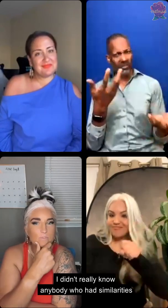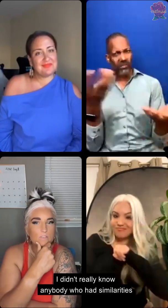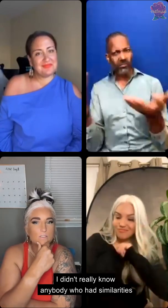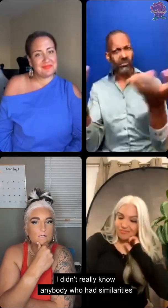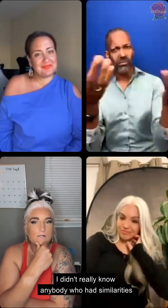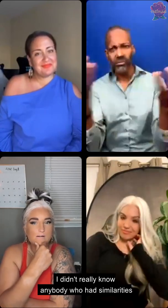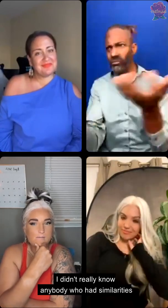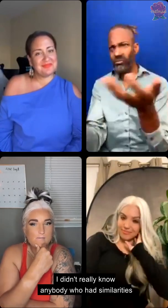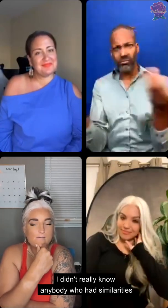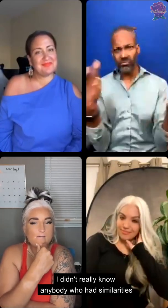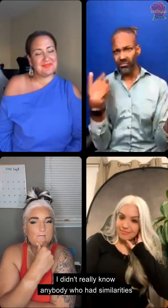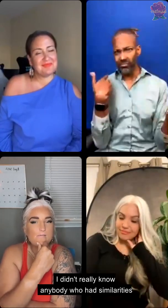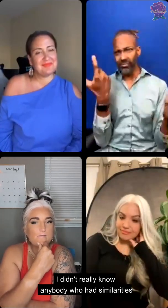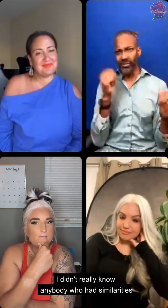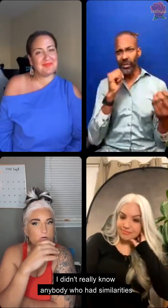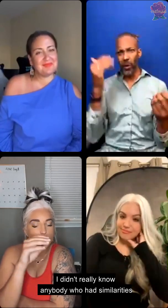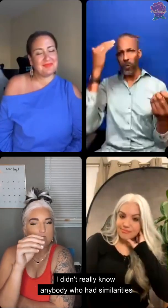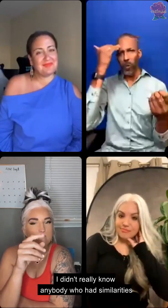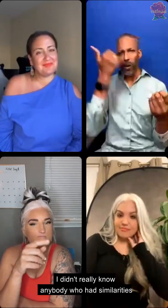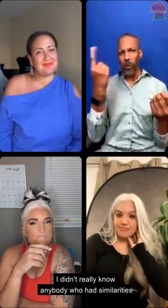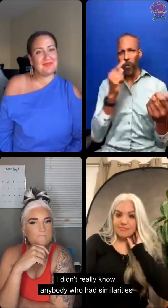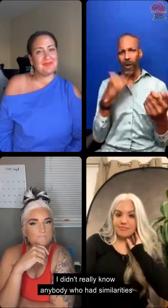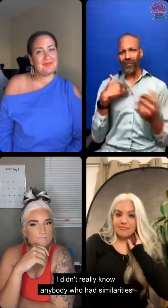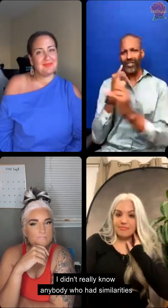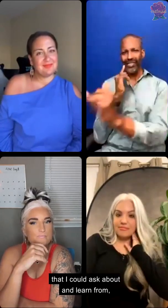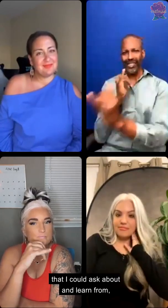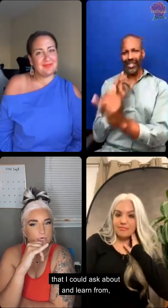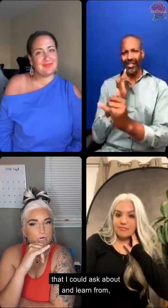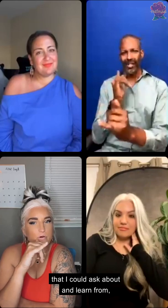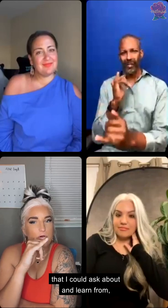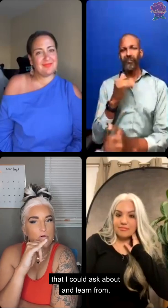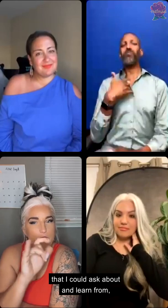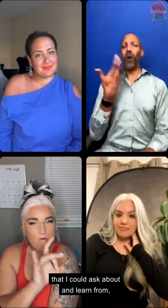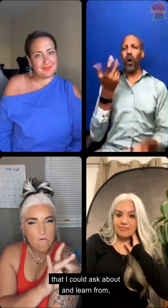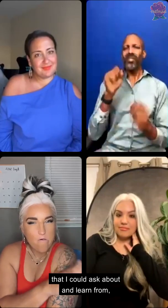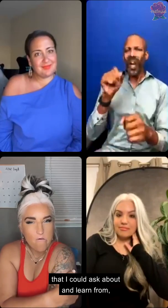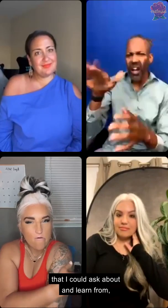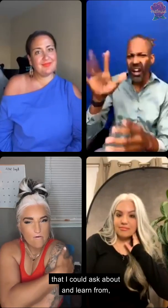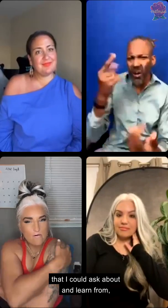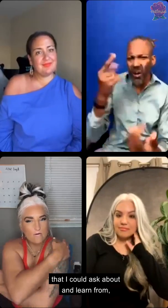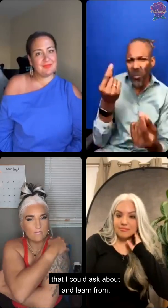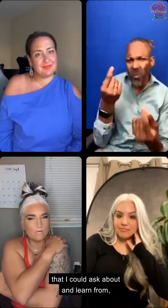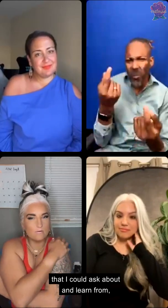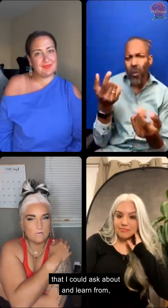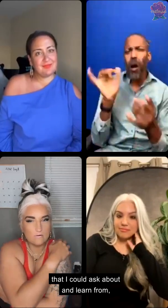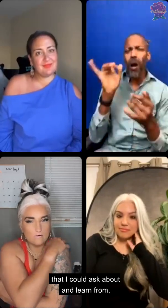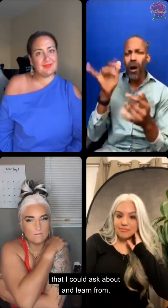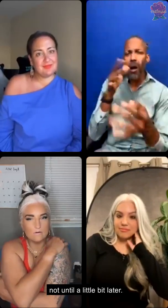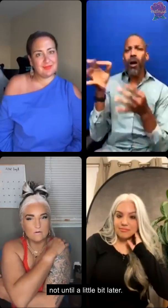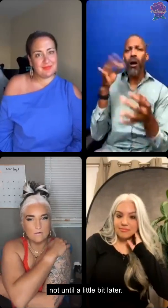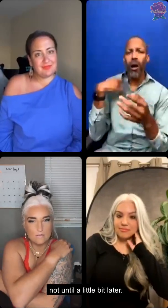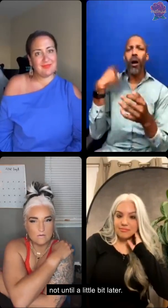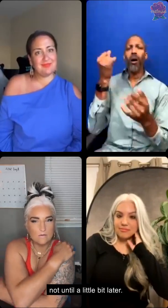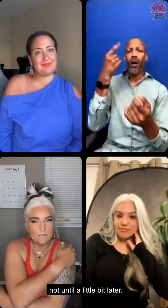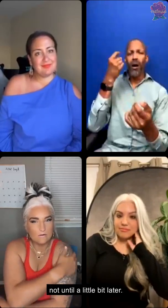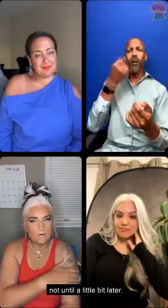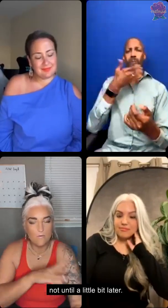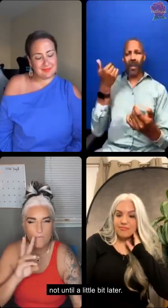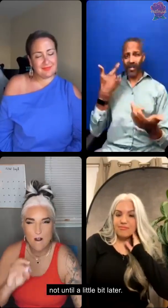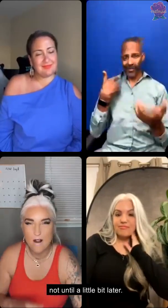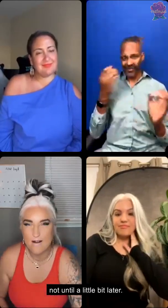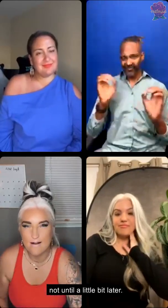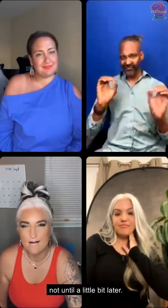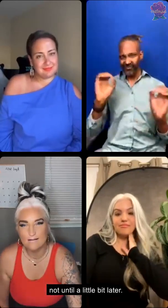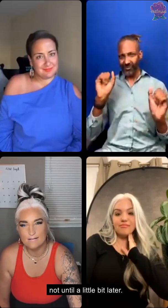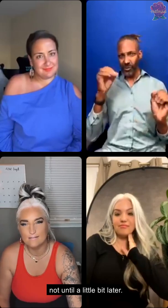so I didn't really know anybody had very similarities that I could, ask about and get explained a little